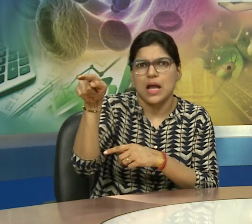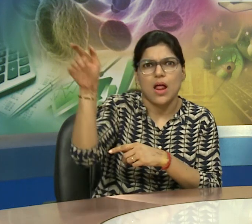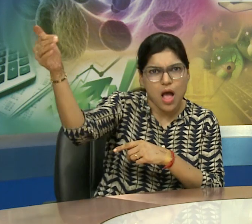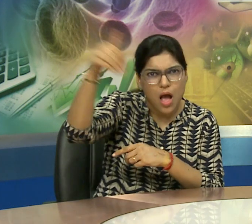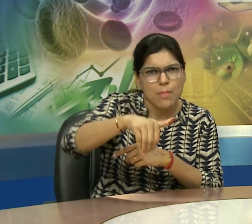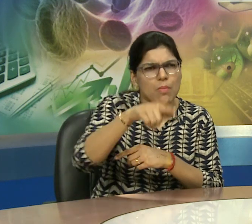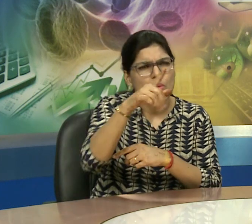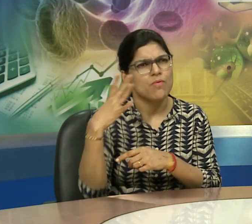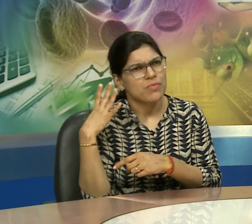waiting for him?